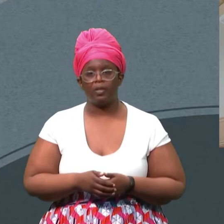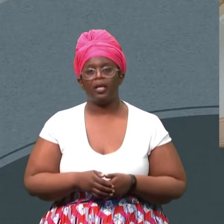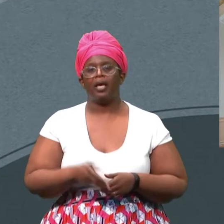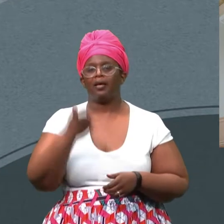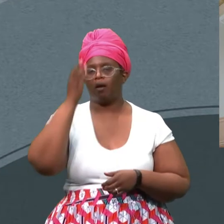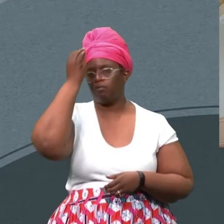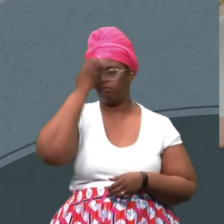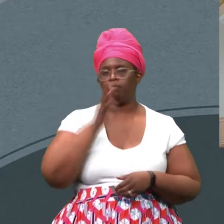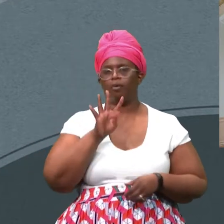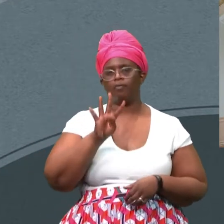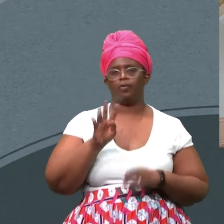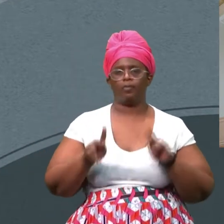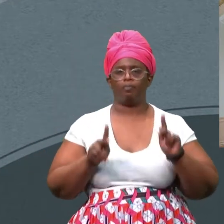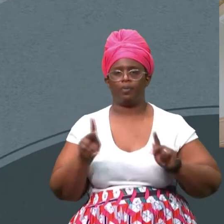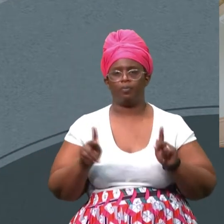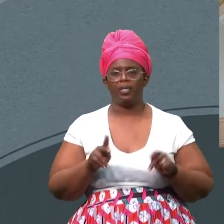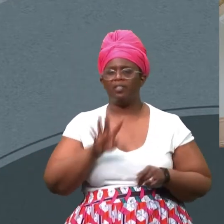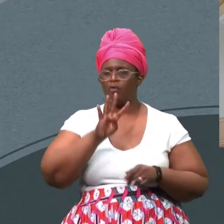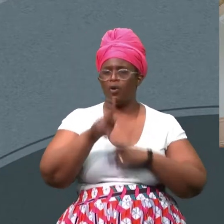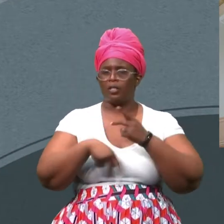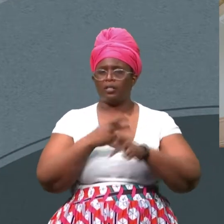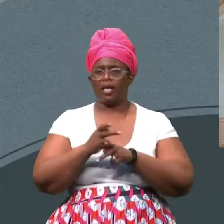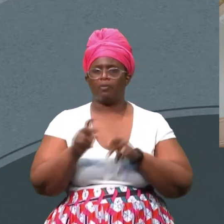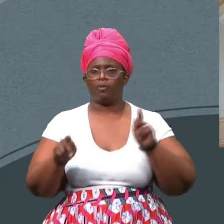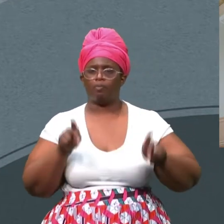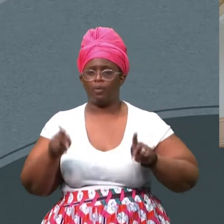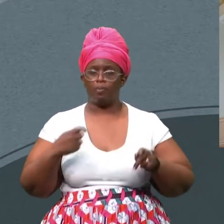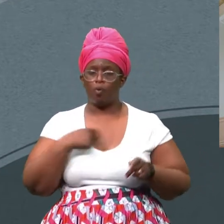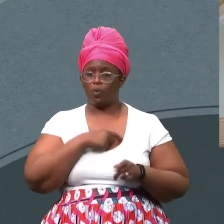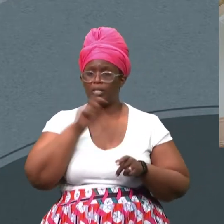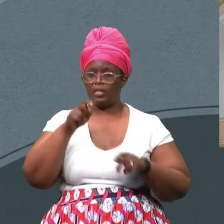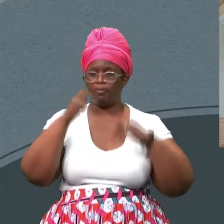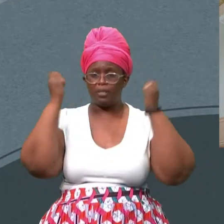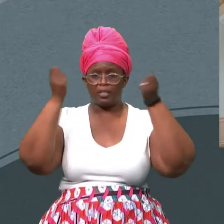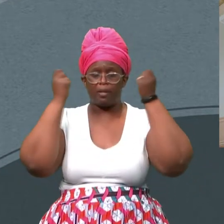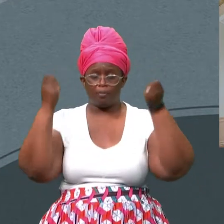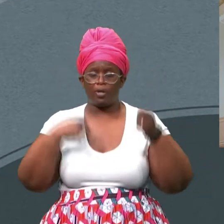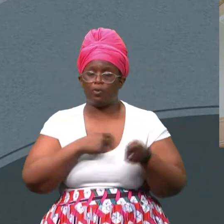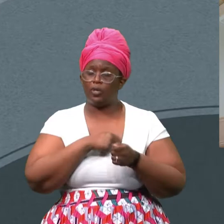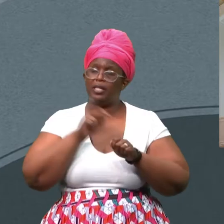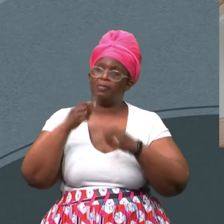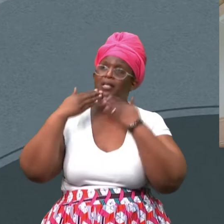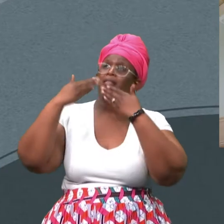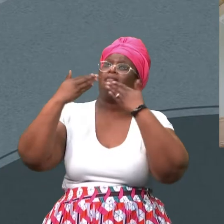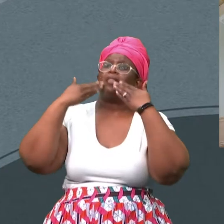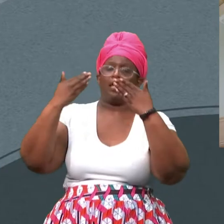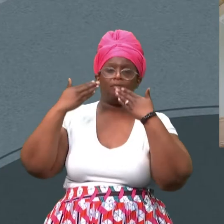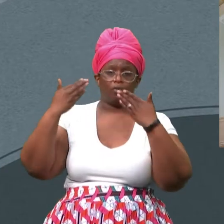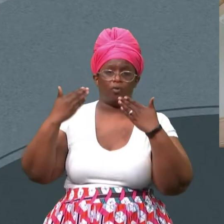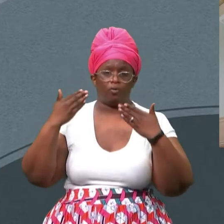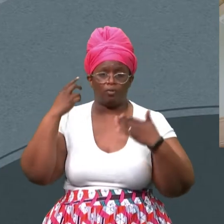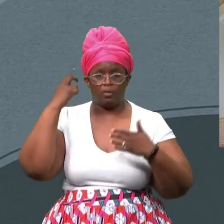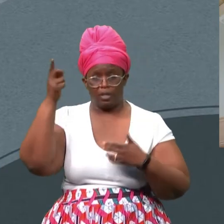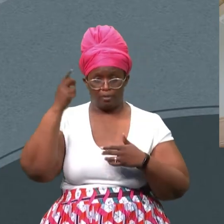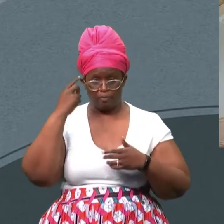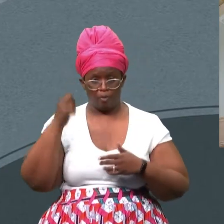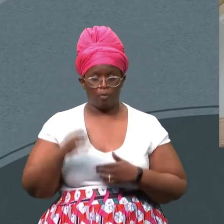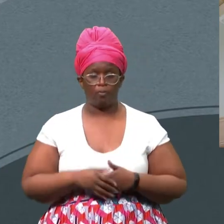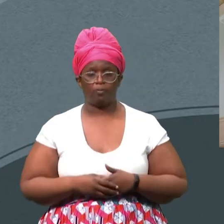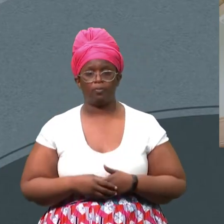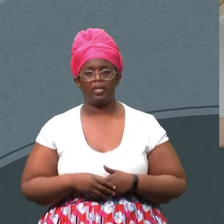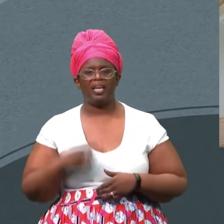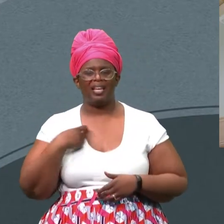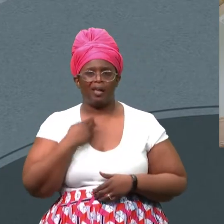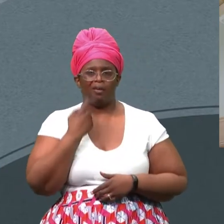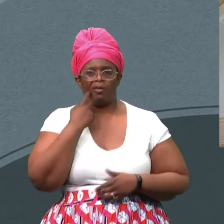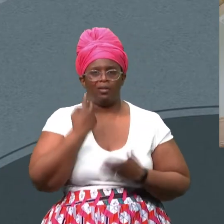people that we ought to be celebrating today, that we ought to be giving God grateful praise today. He says, first of all, I touched on this